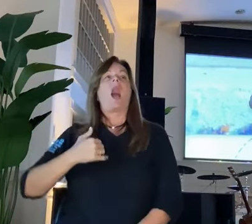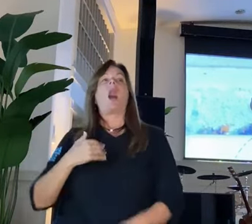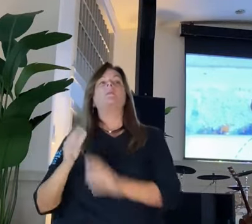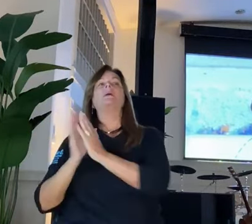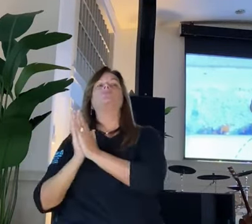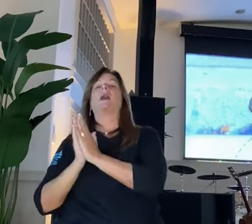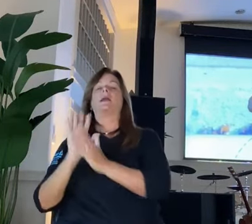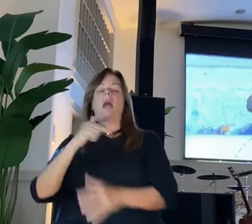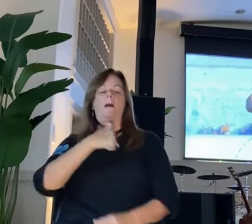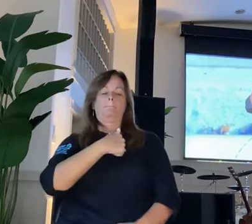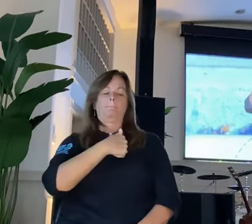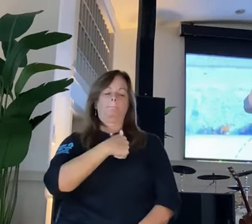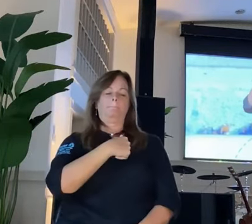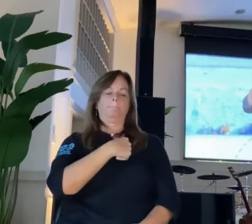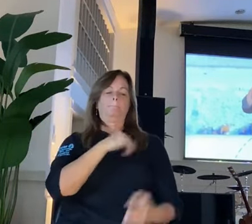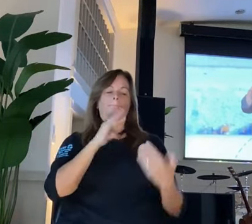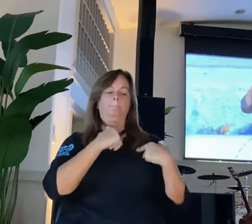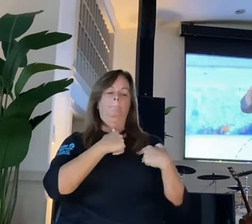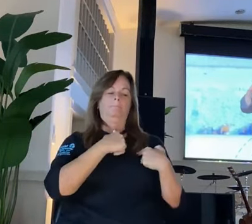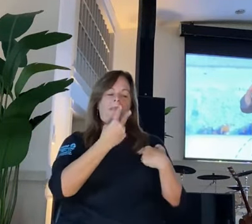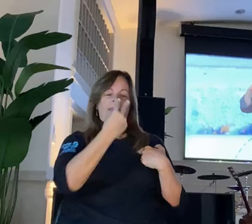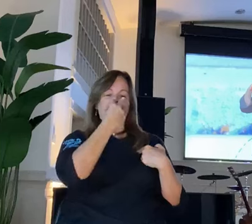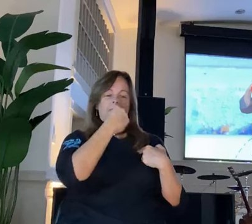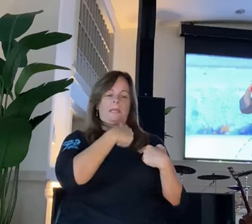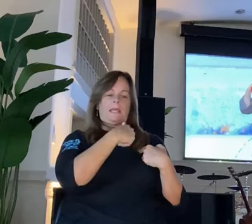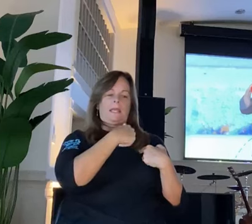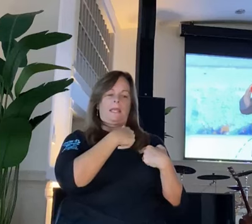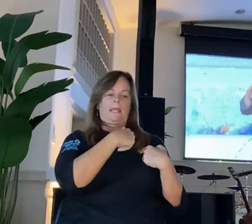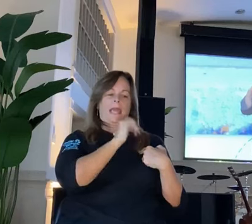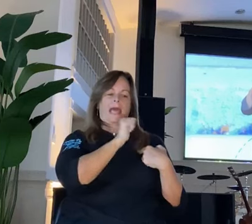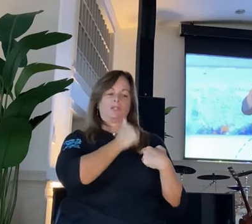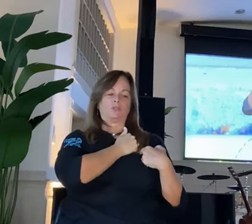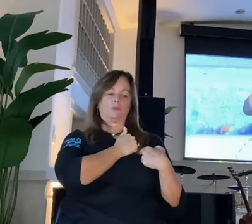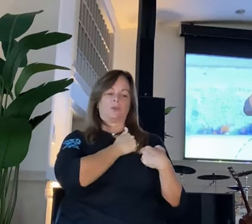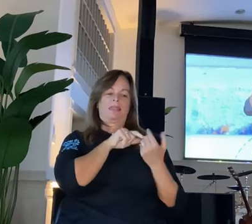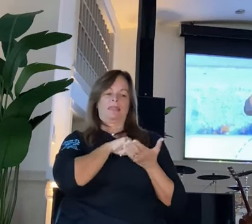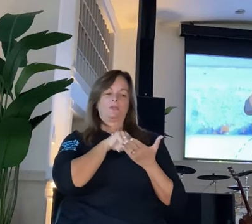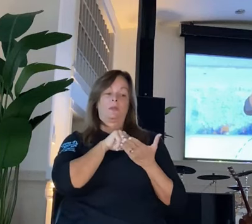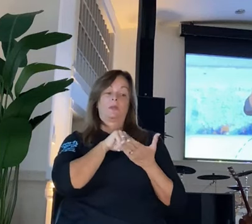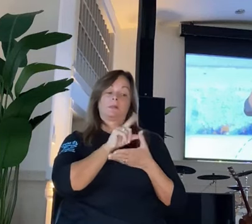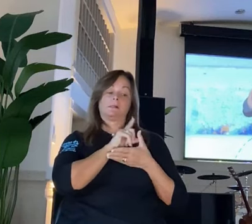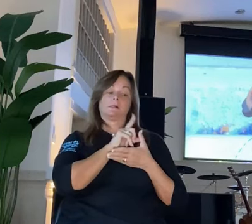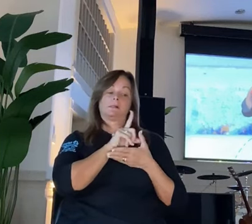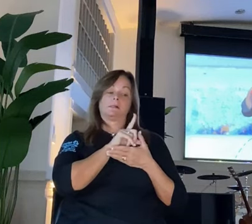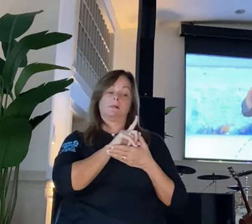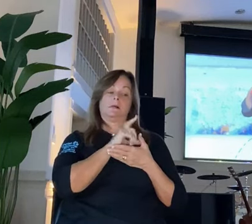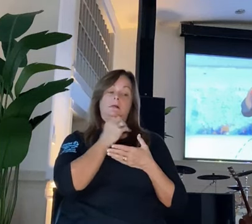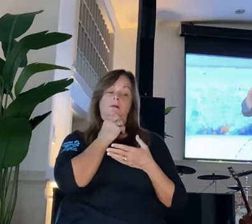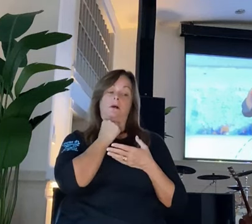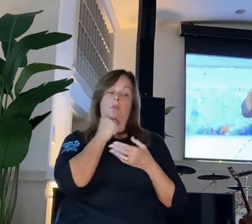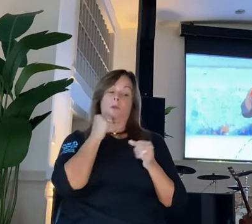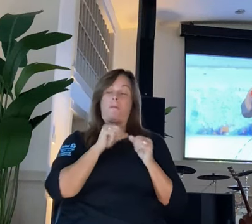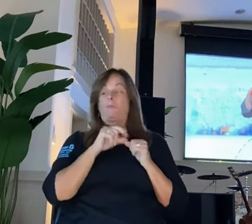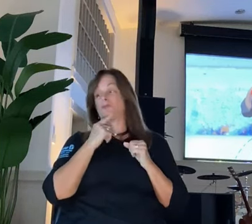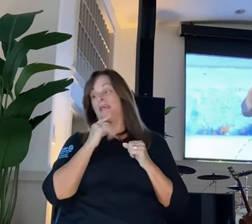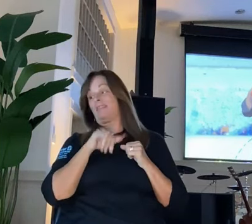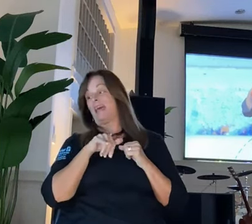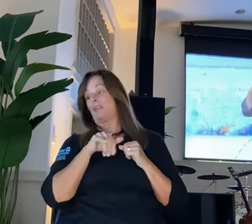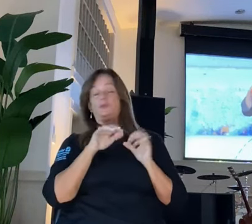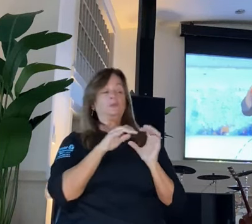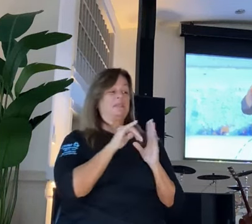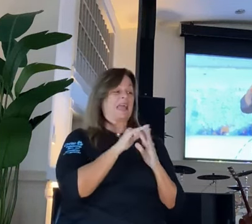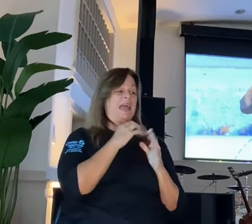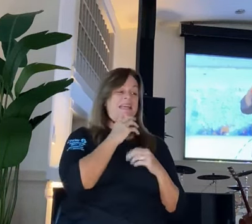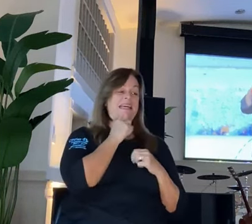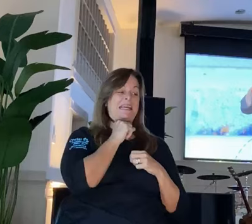will go, Todd, let's talk about that right there. Your attitude this week. That thing you said that you shouldn't have said, that thing you